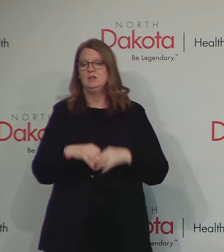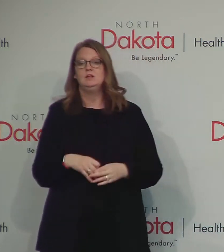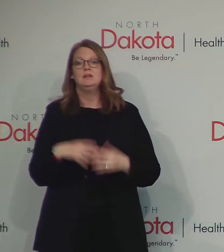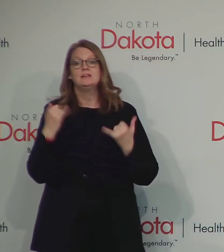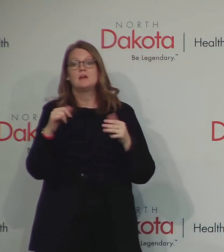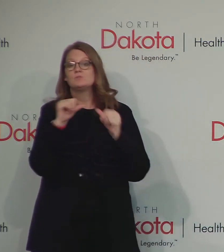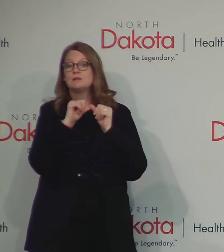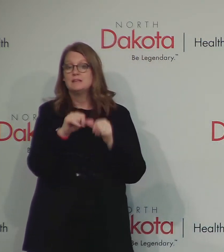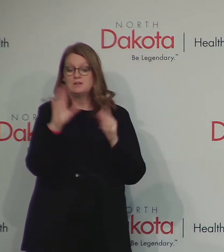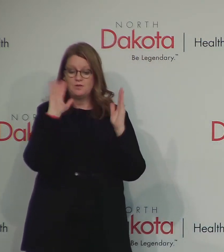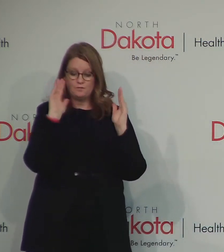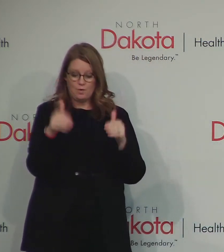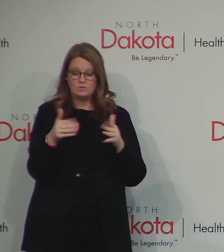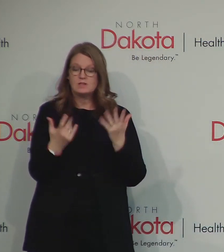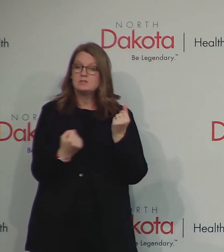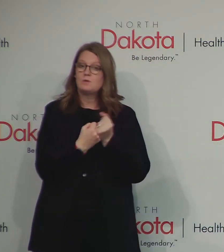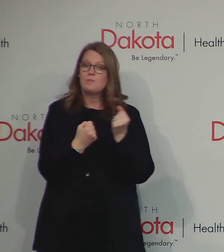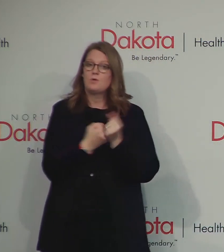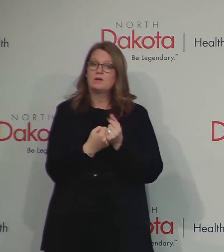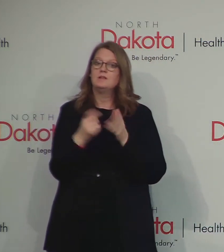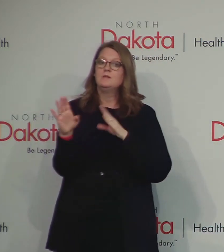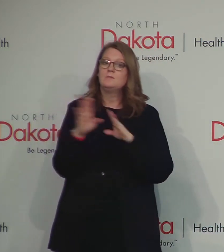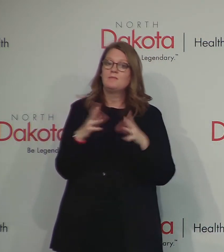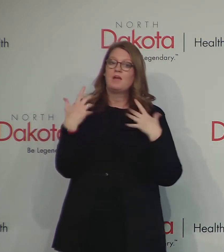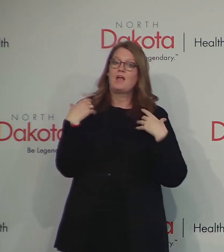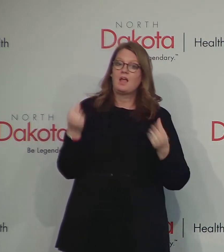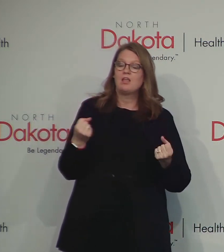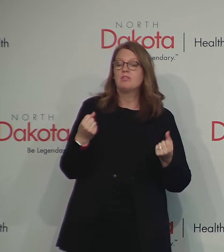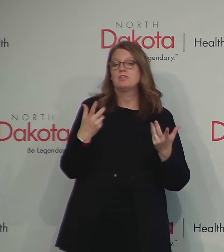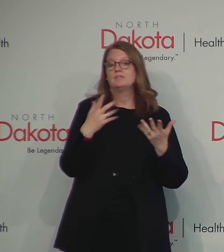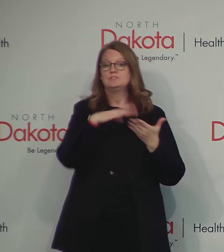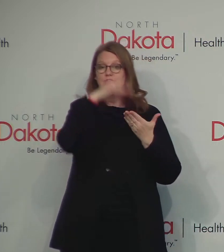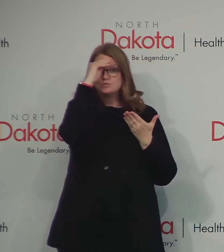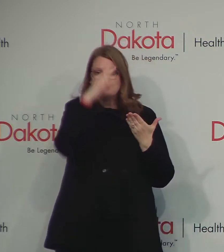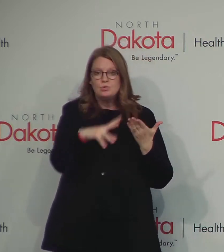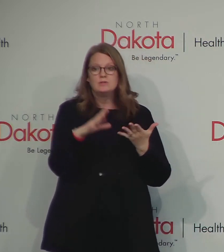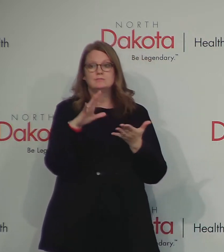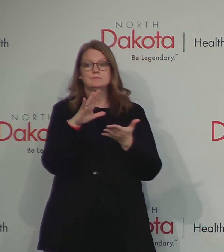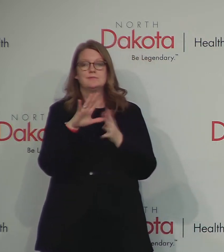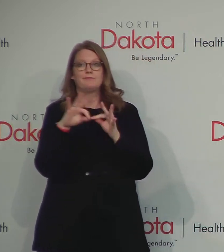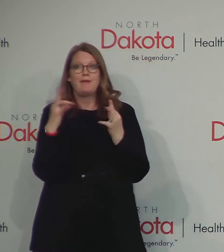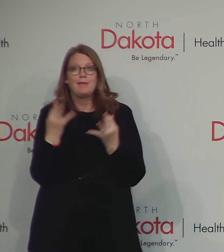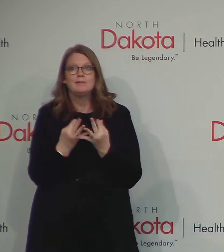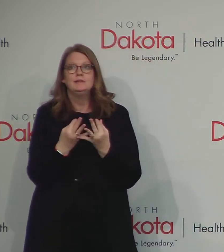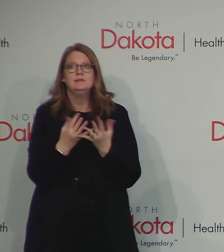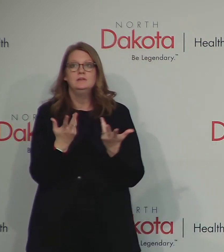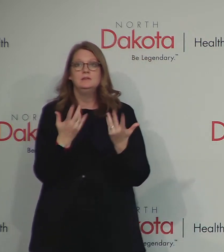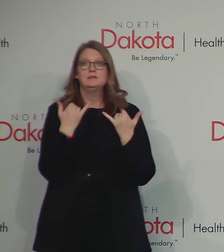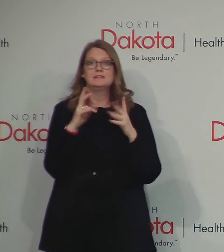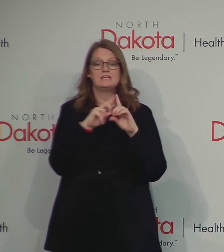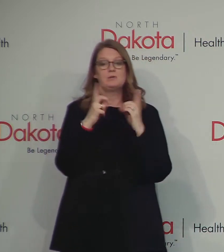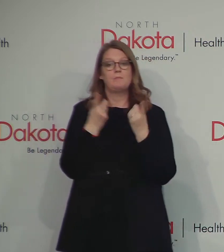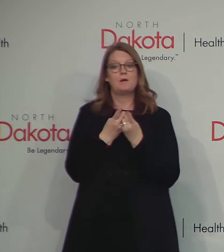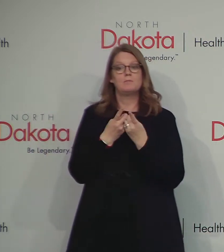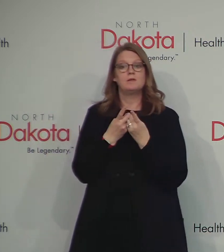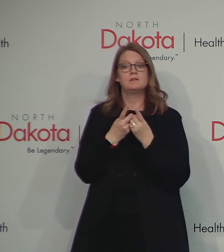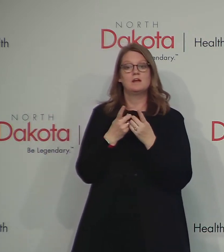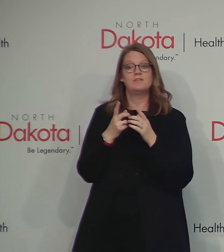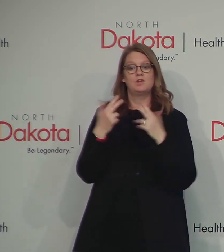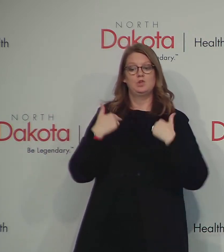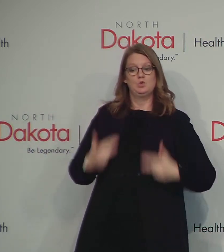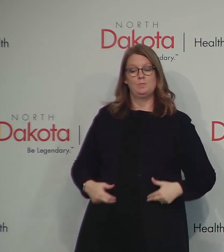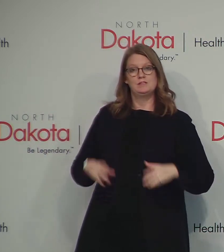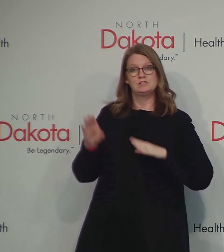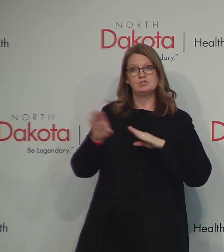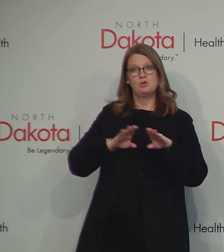continue to focus on supporting the behavioral health of students, families, school personnel, the Department of Human Services Behavioral Health Team has